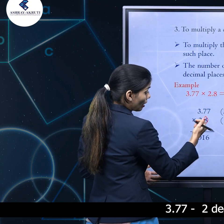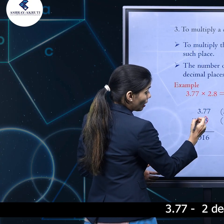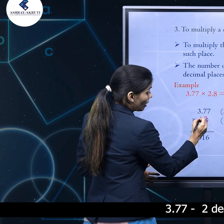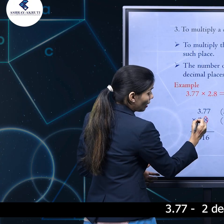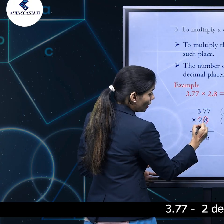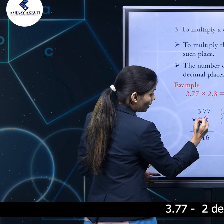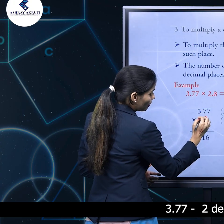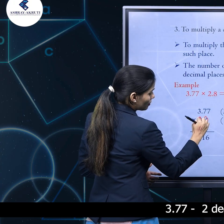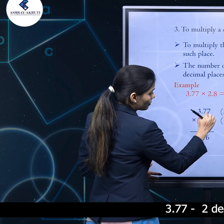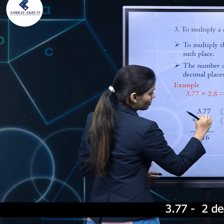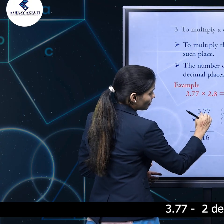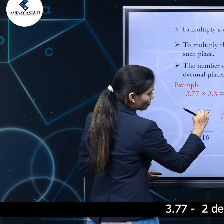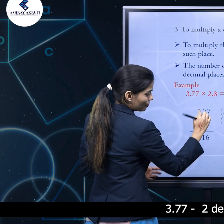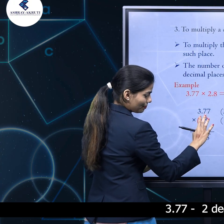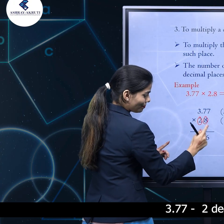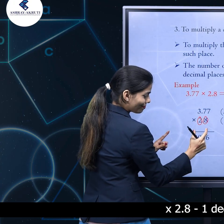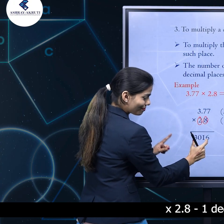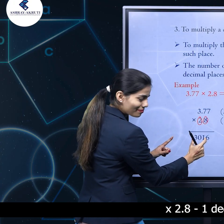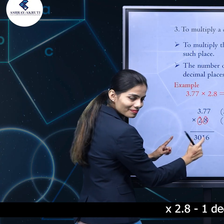3.77 2 decimal places into